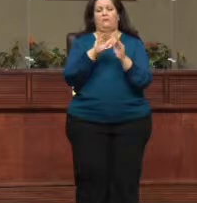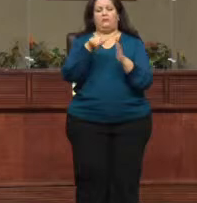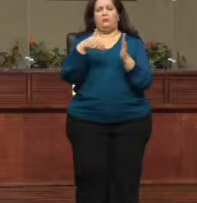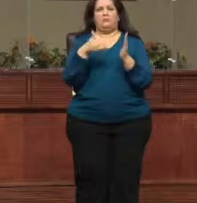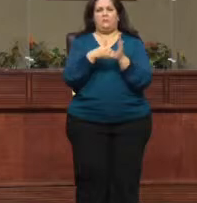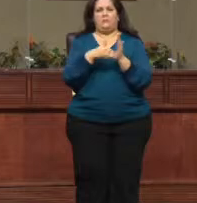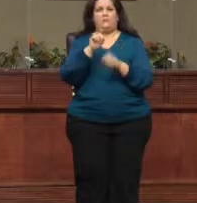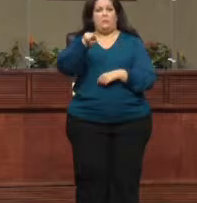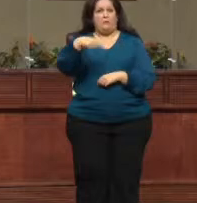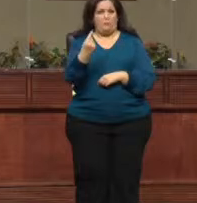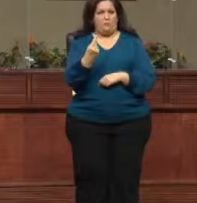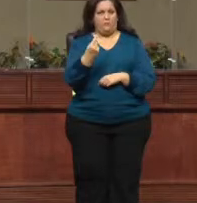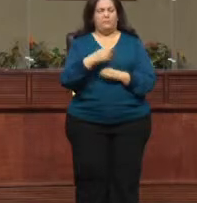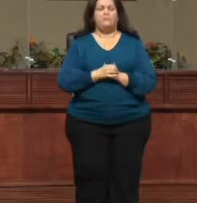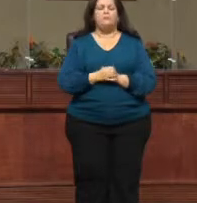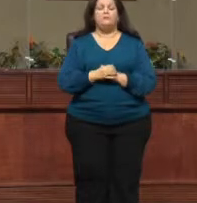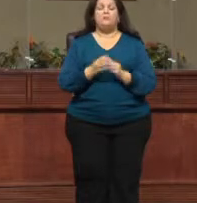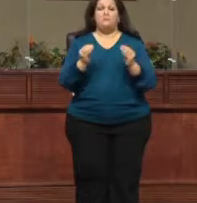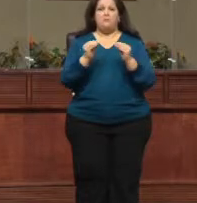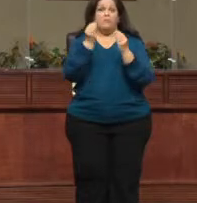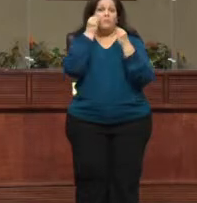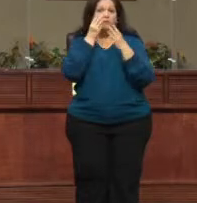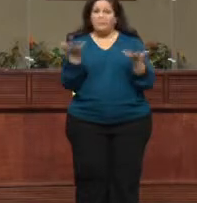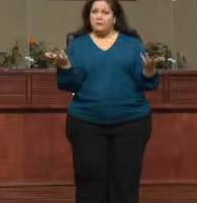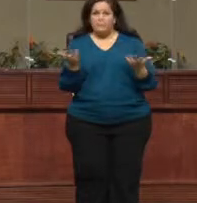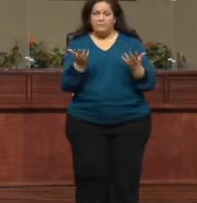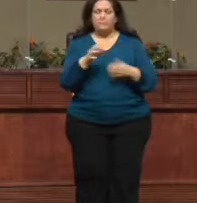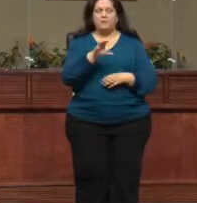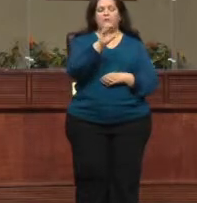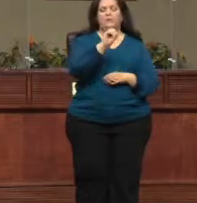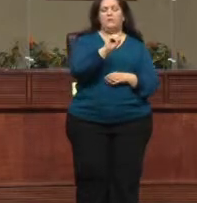For more information, go to our website at